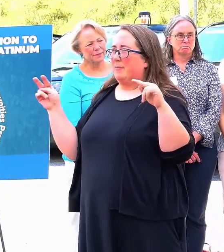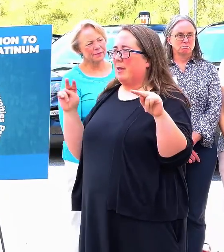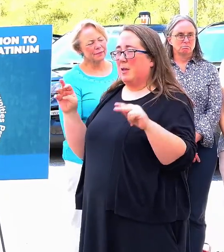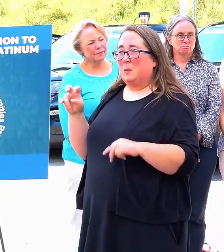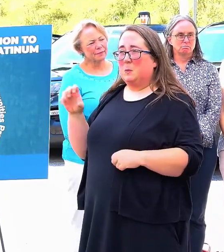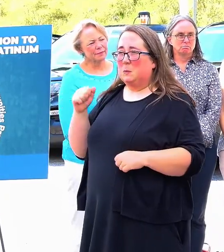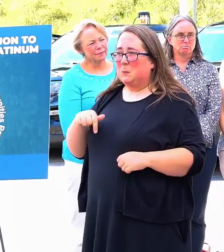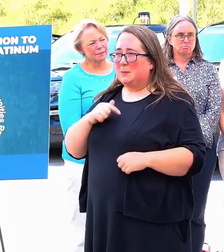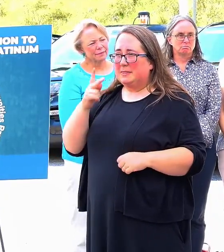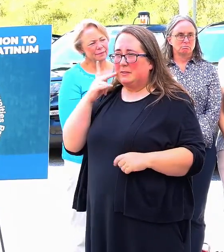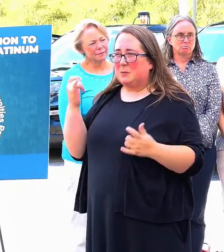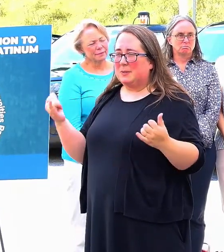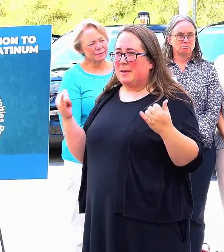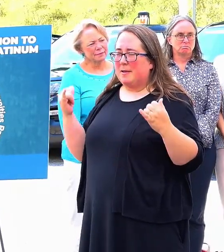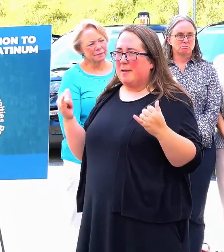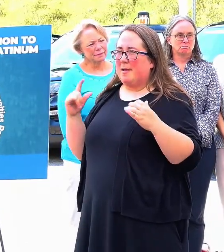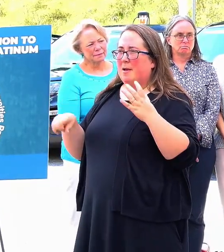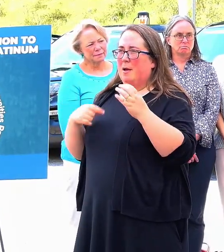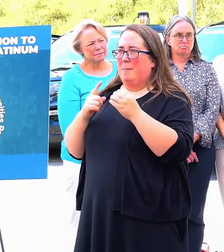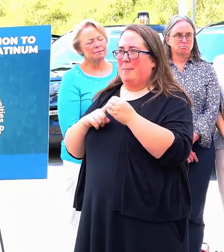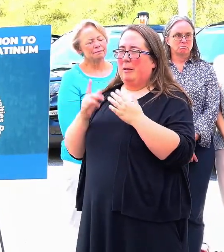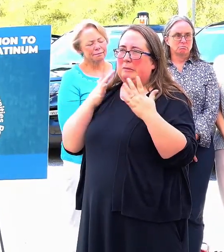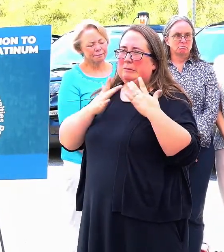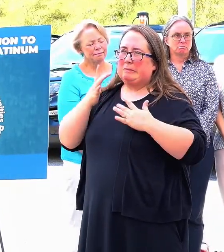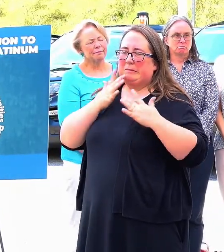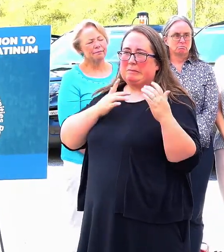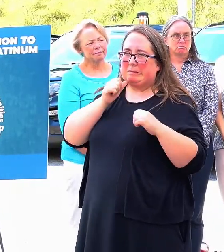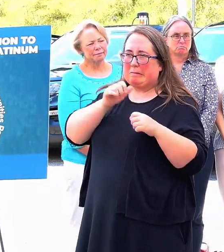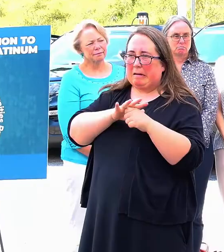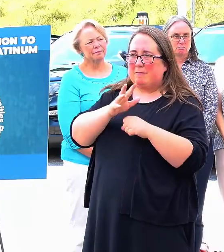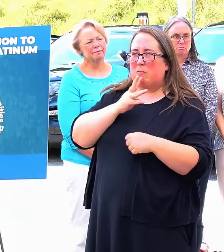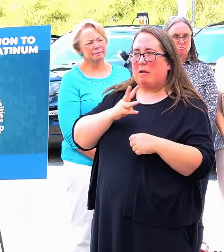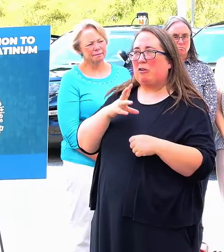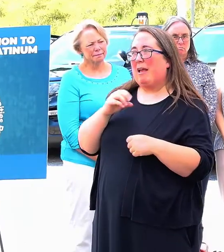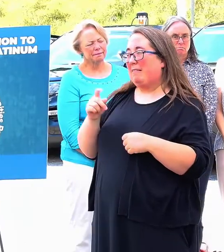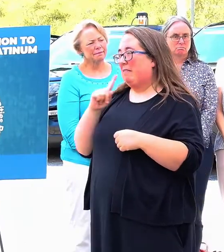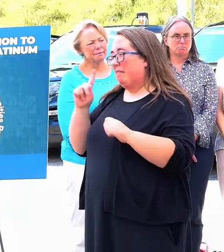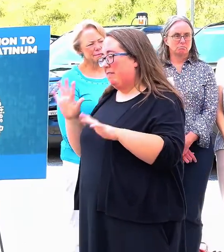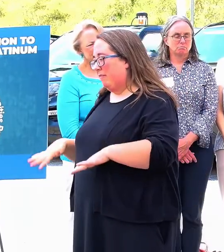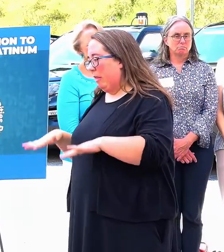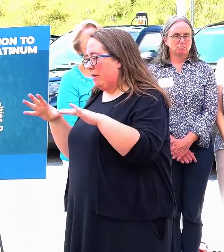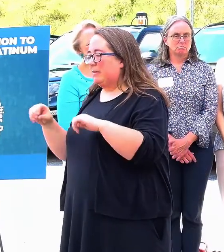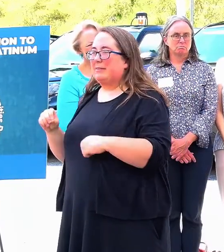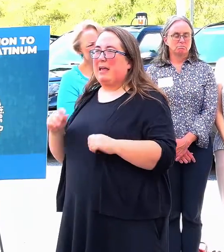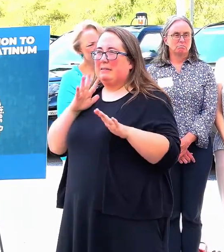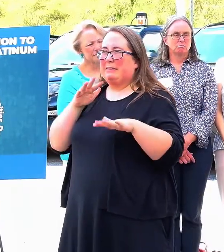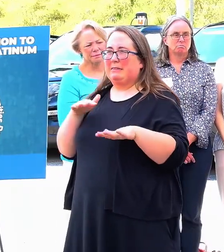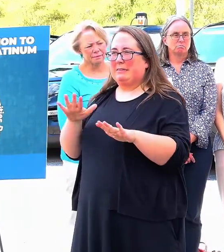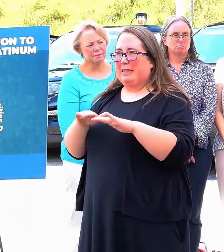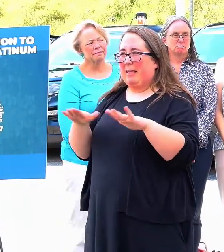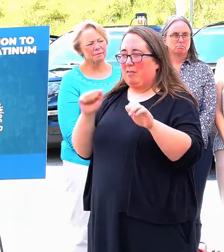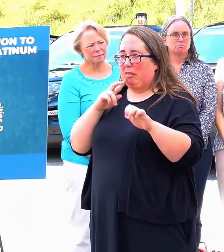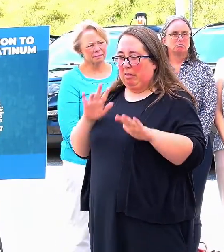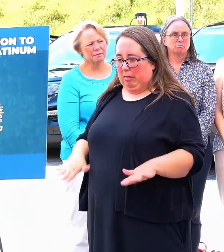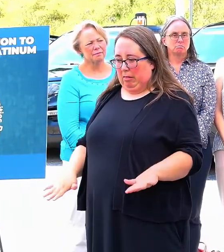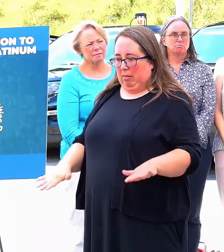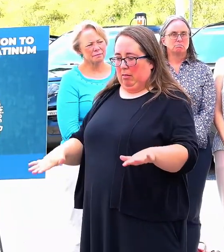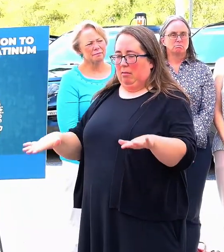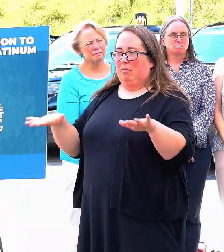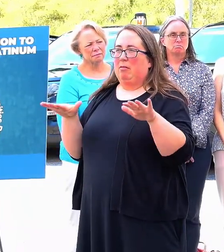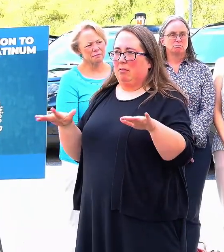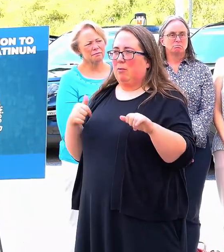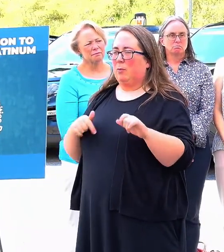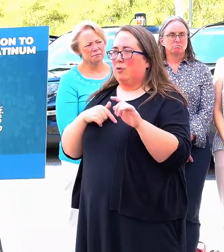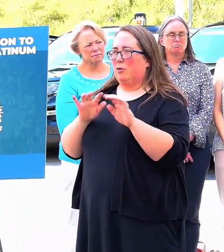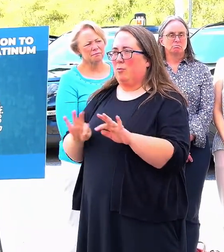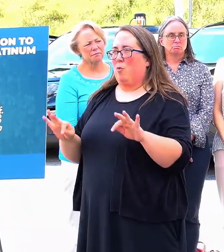seen today about the droughts and the floods and the sea level rises. We are at a critical juncture